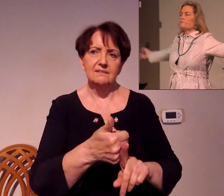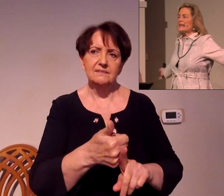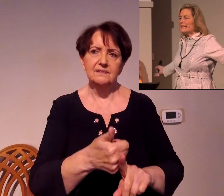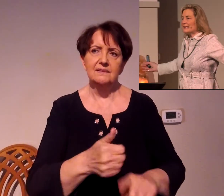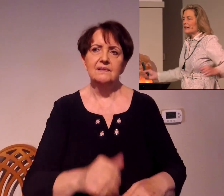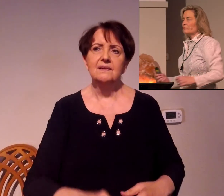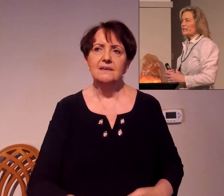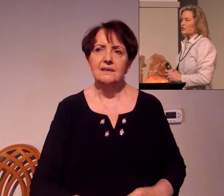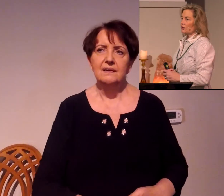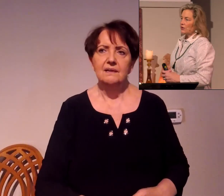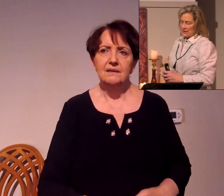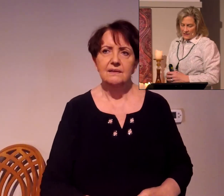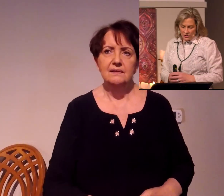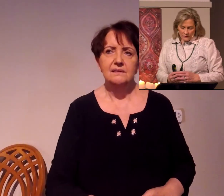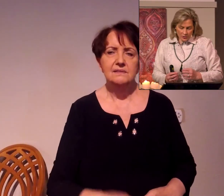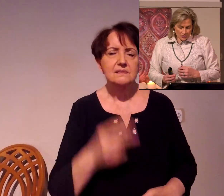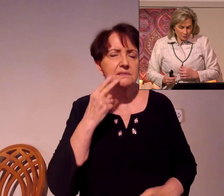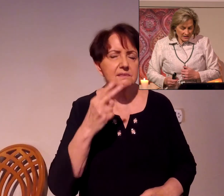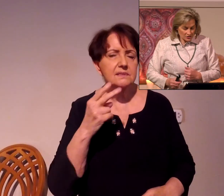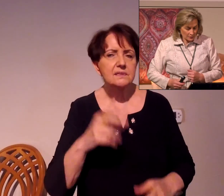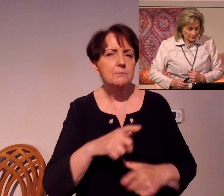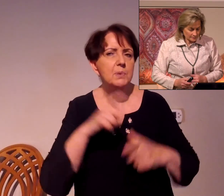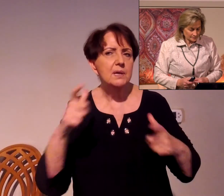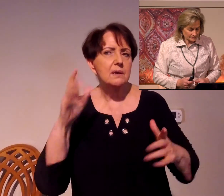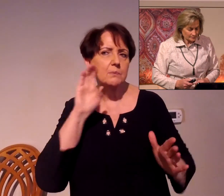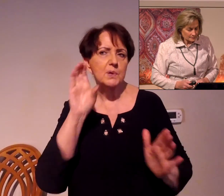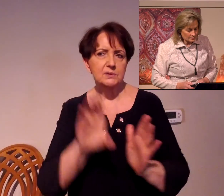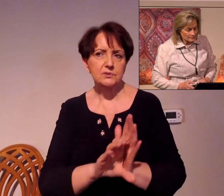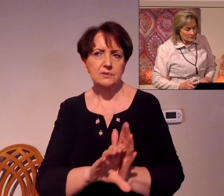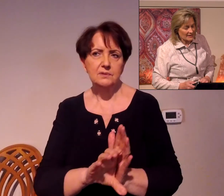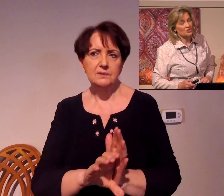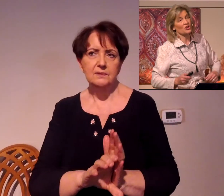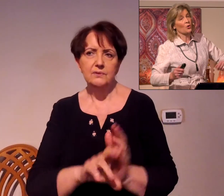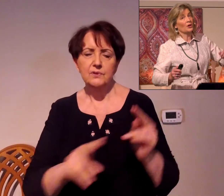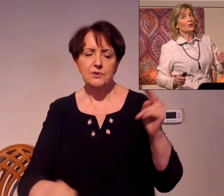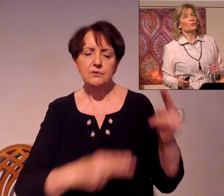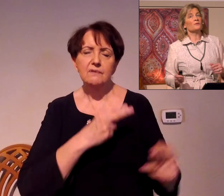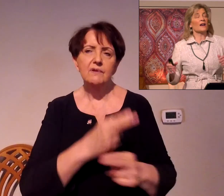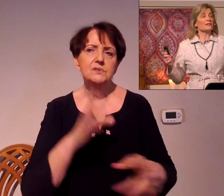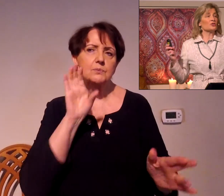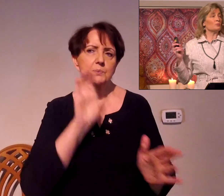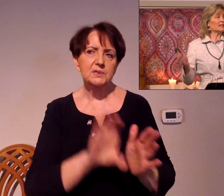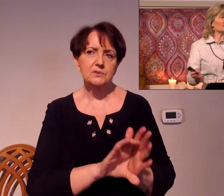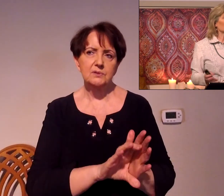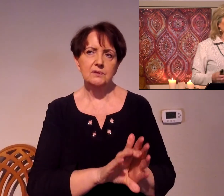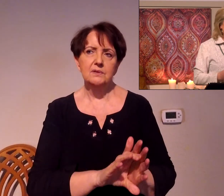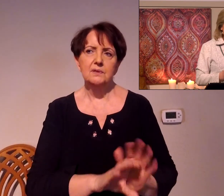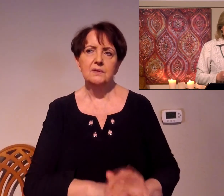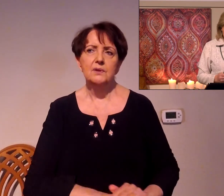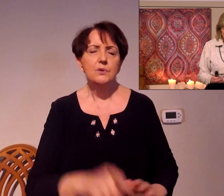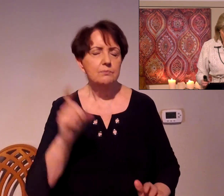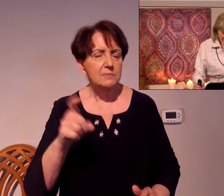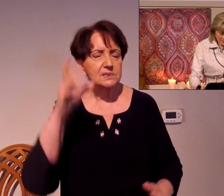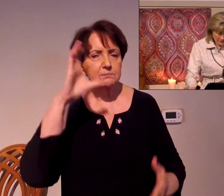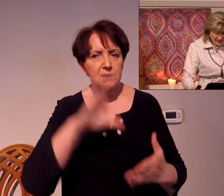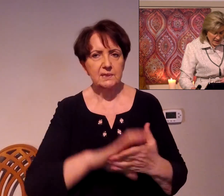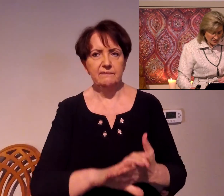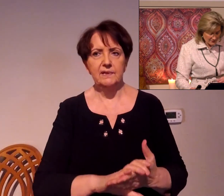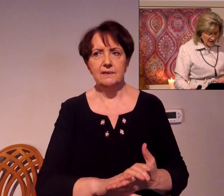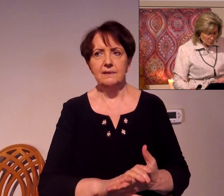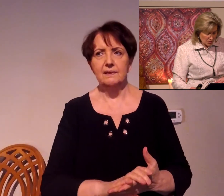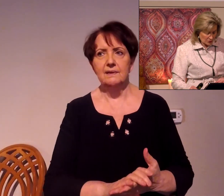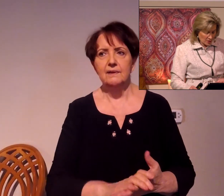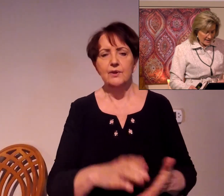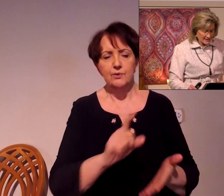to that big picture, that universal picture. And so, we've got to believe it. We've got to believe that